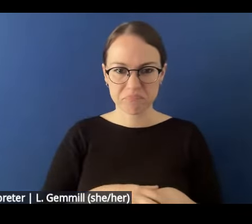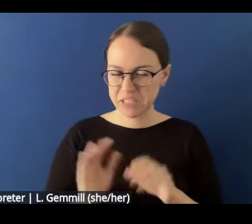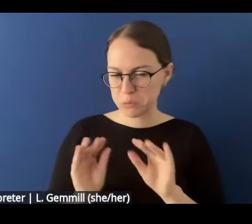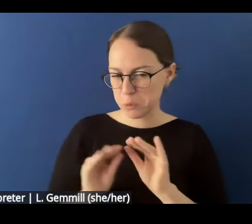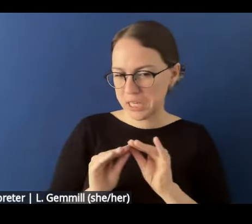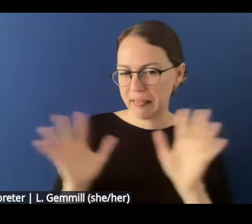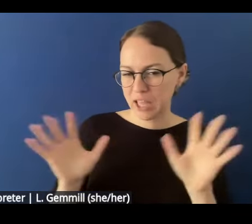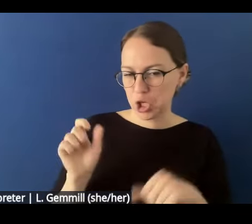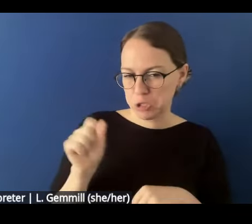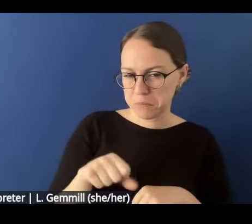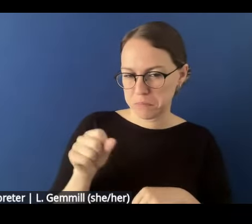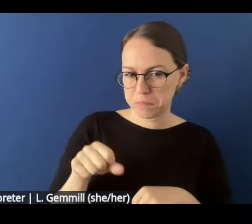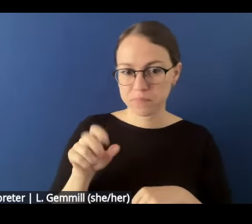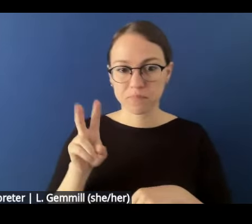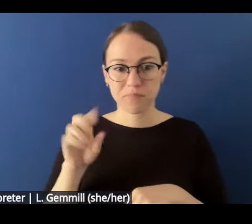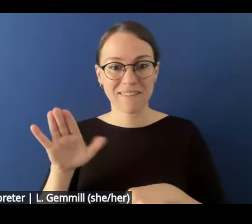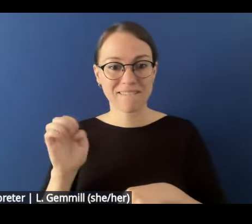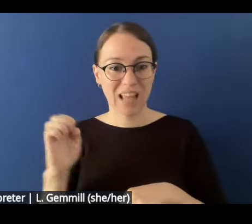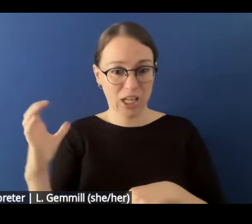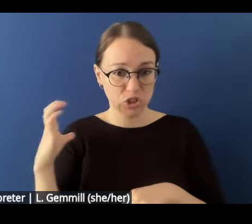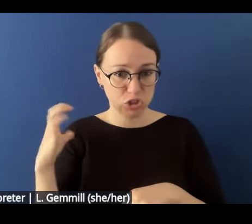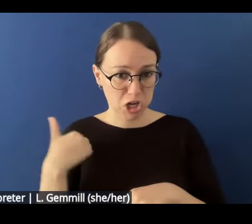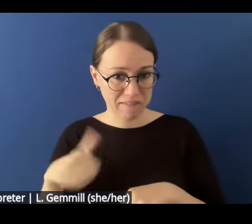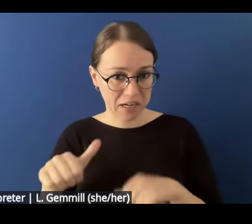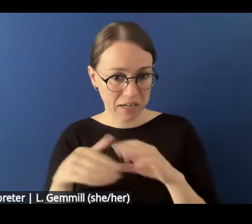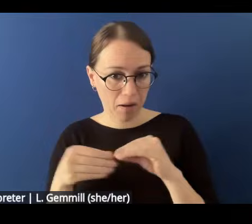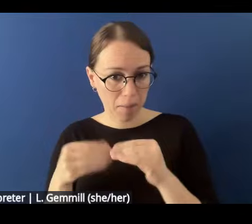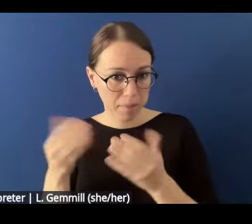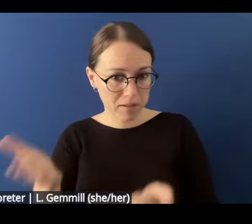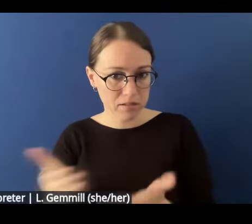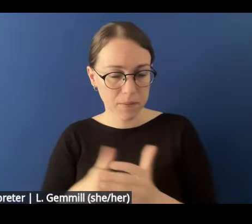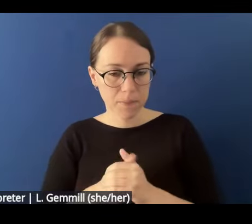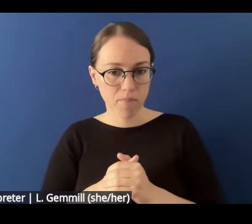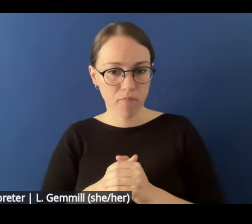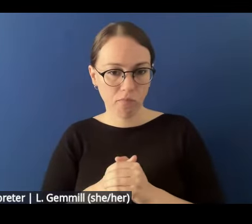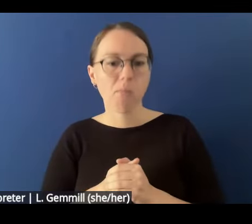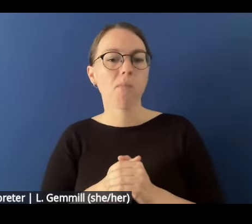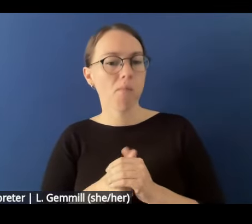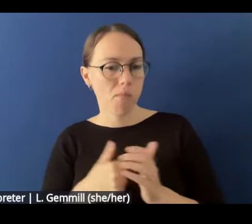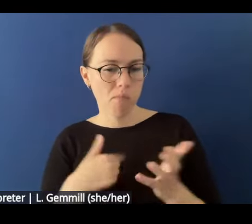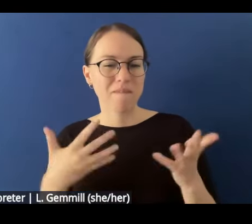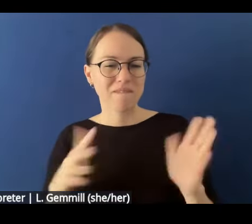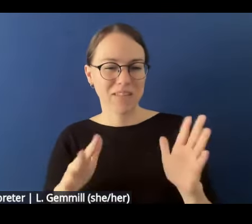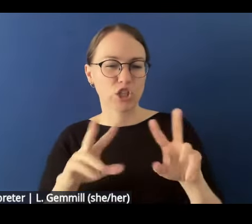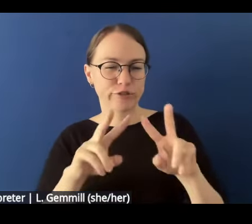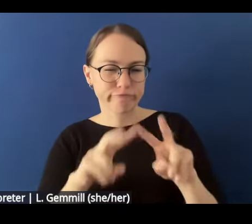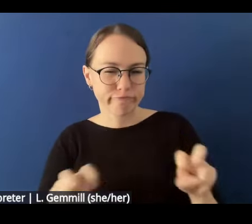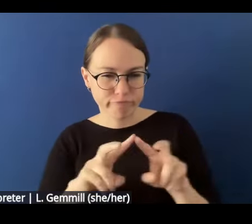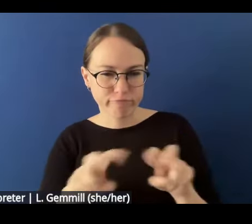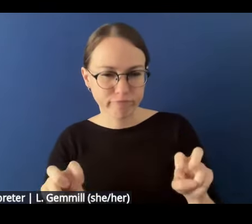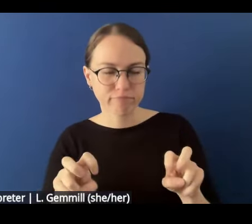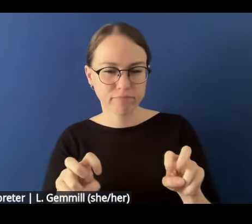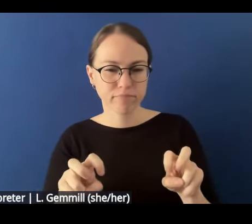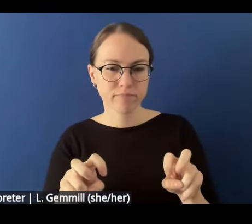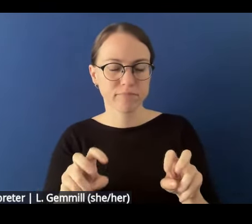Vice Chair, any comments? Yes, I looked at what we had done with regard to a number of similar